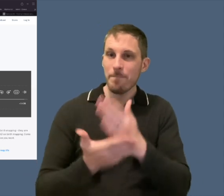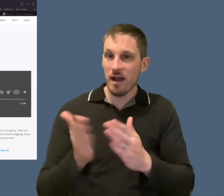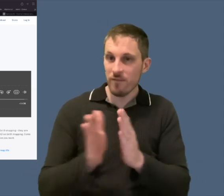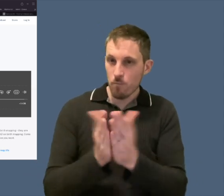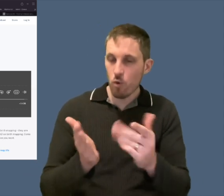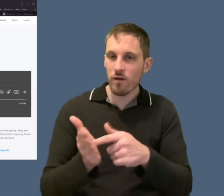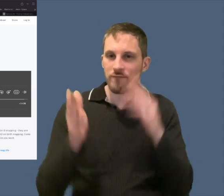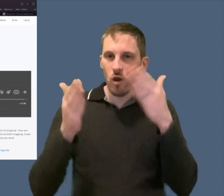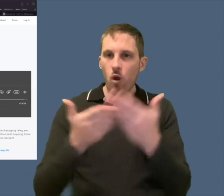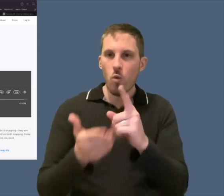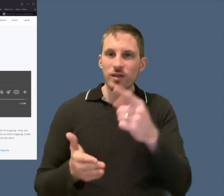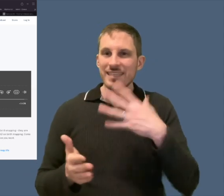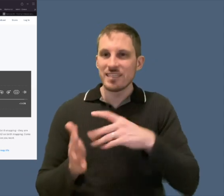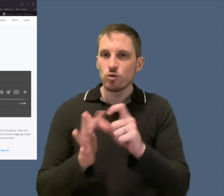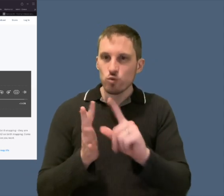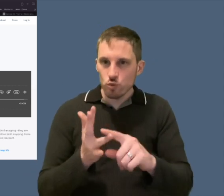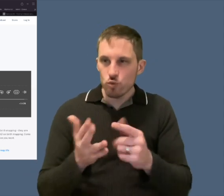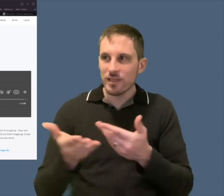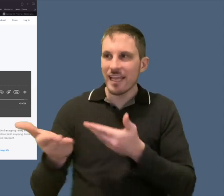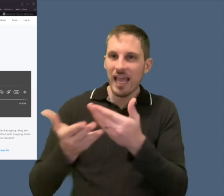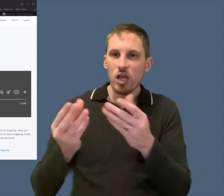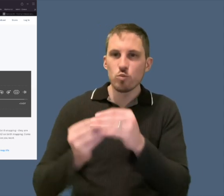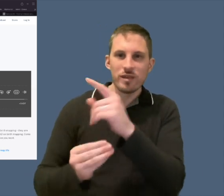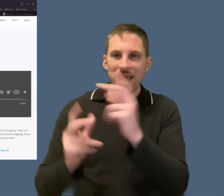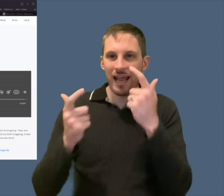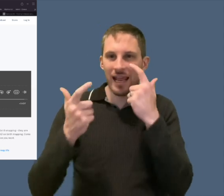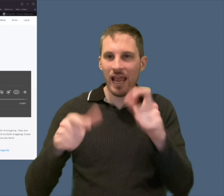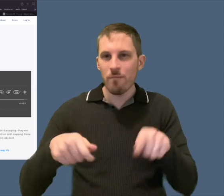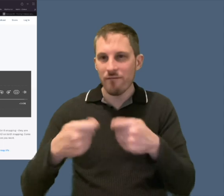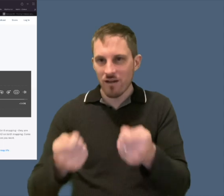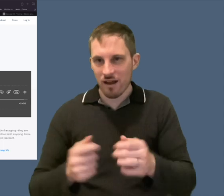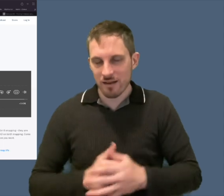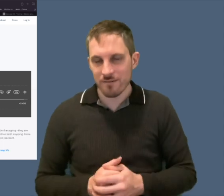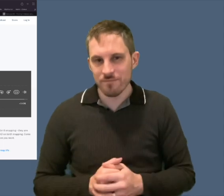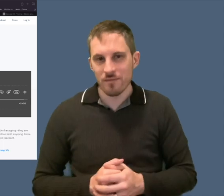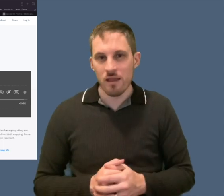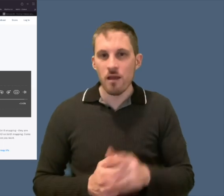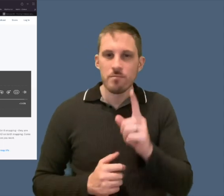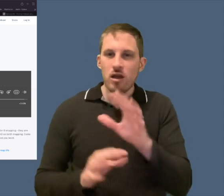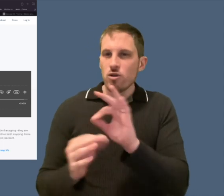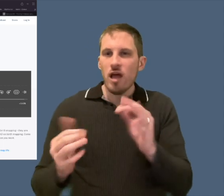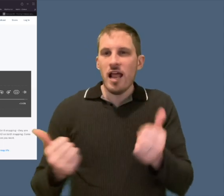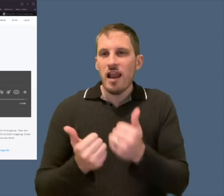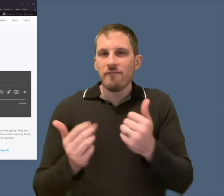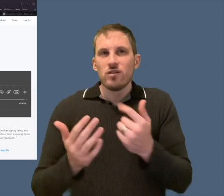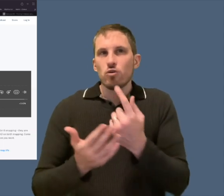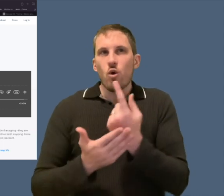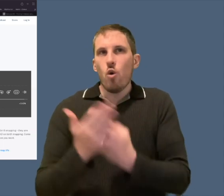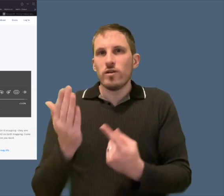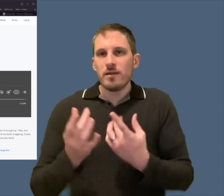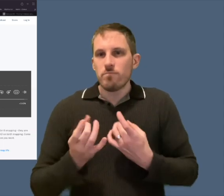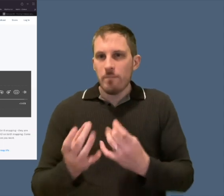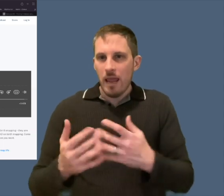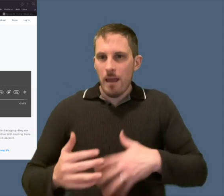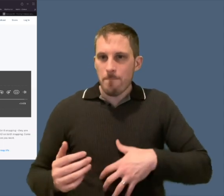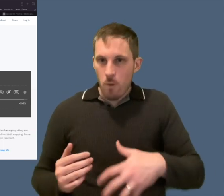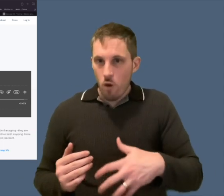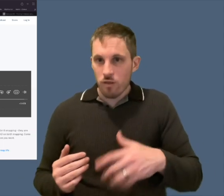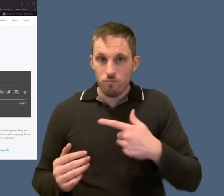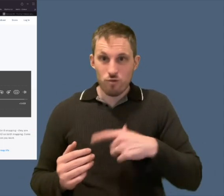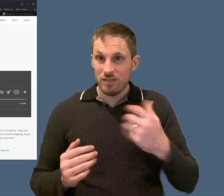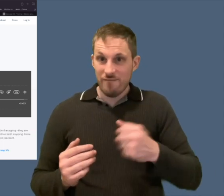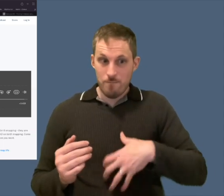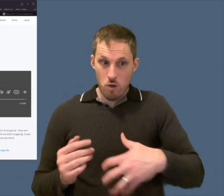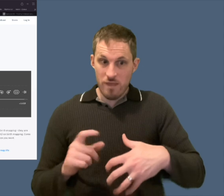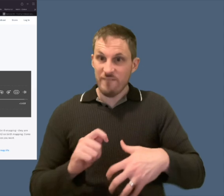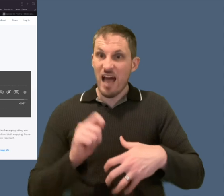to engage with their care provider. But it's not enough to just prepare for birth, because there's that whole bit that comes after